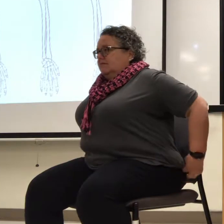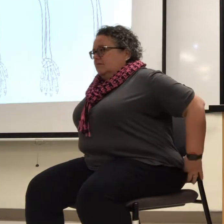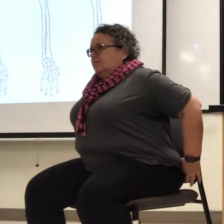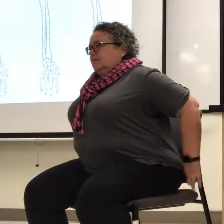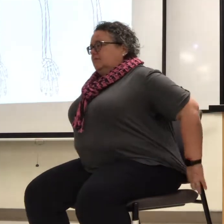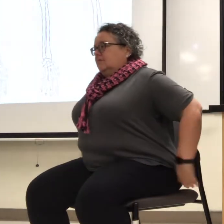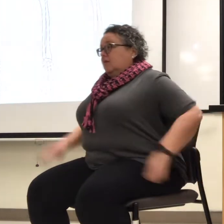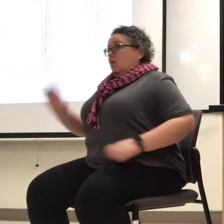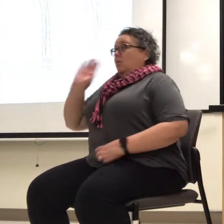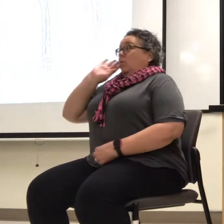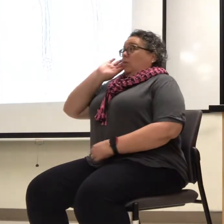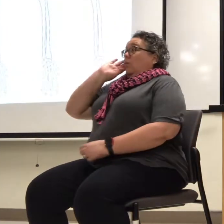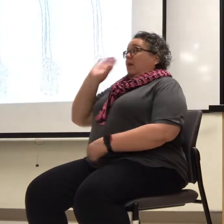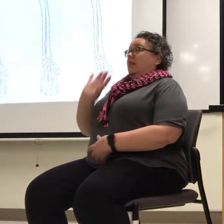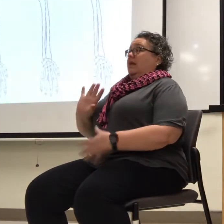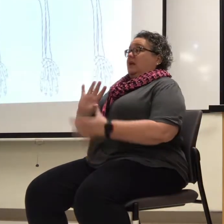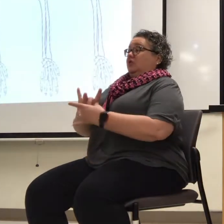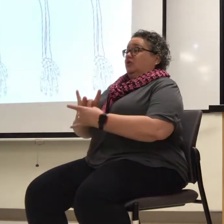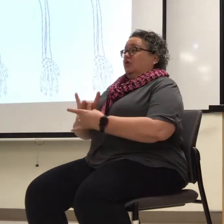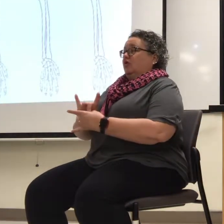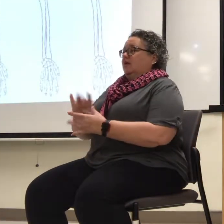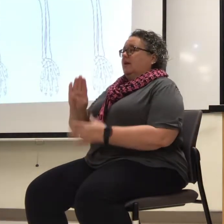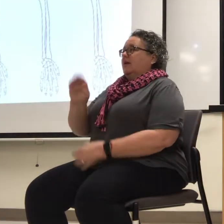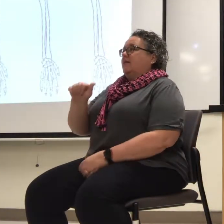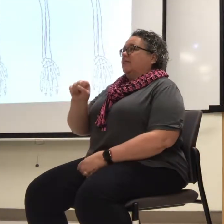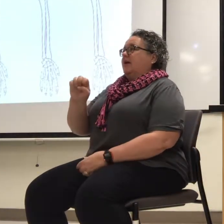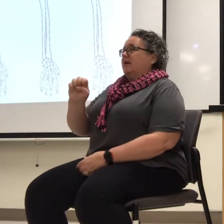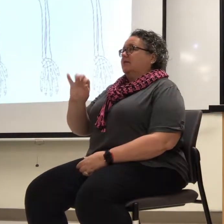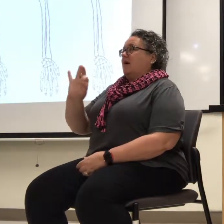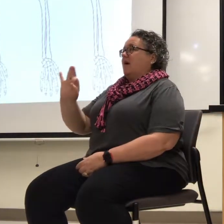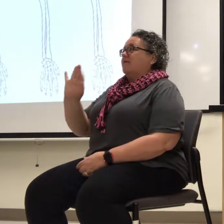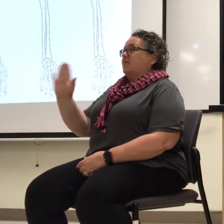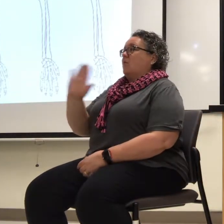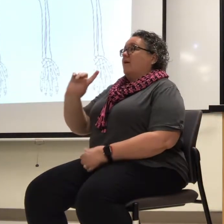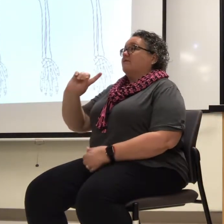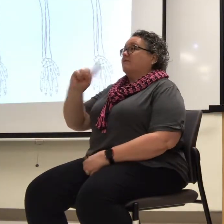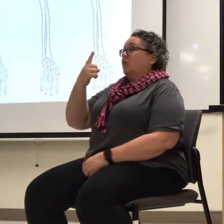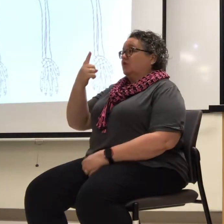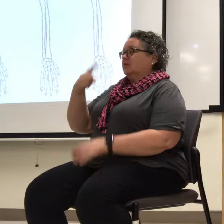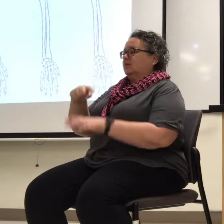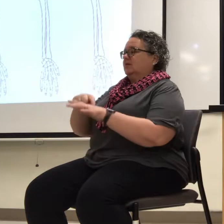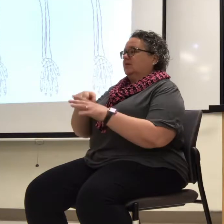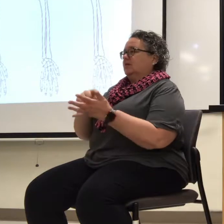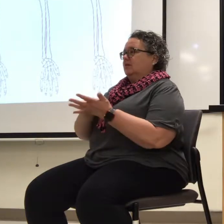And it's going to insert base of first metatarsal.